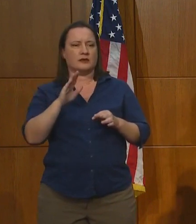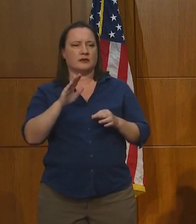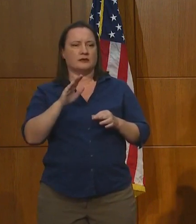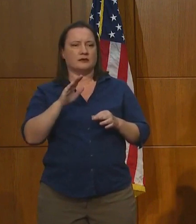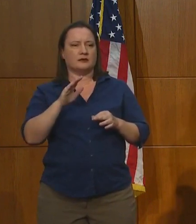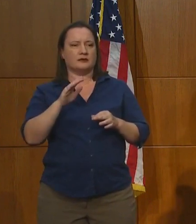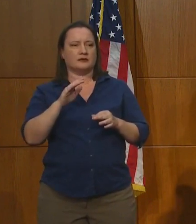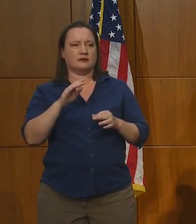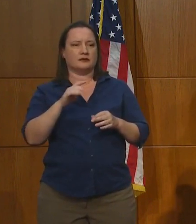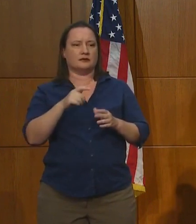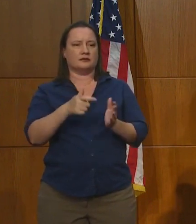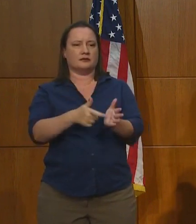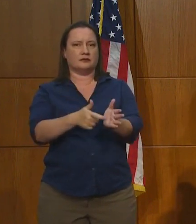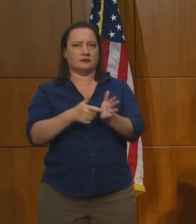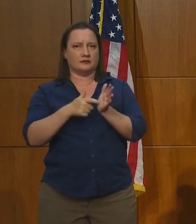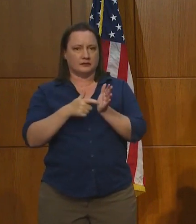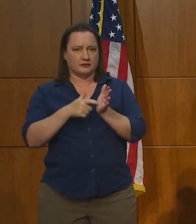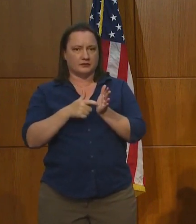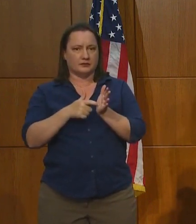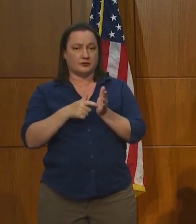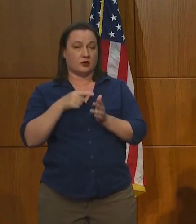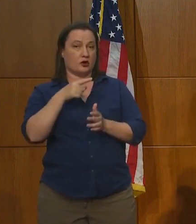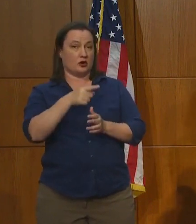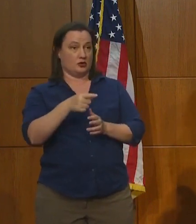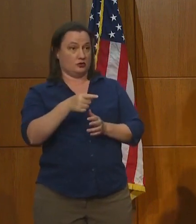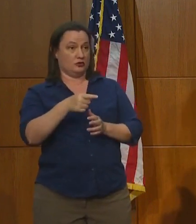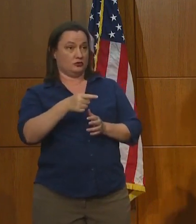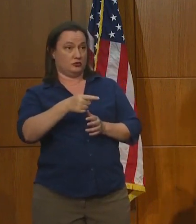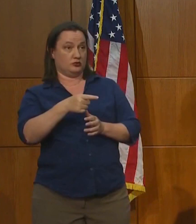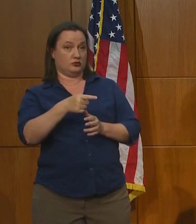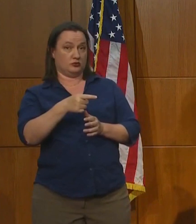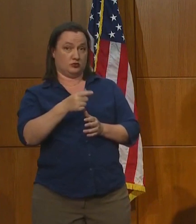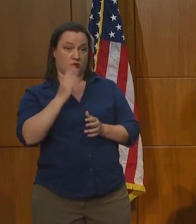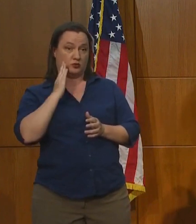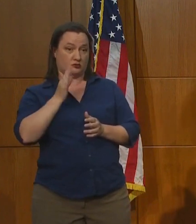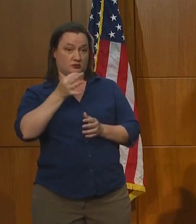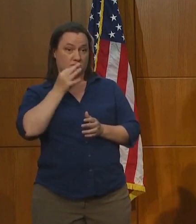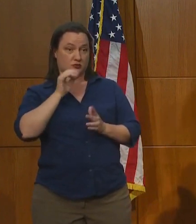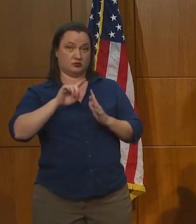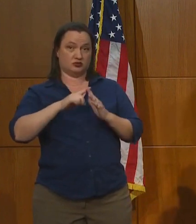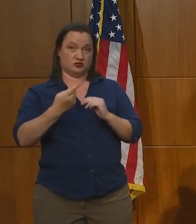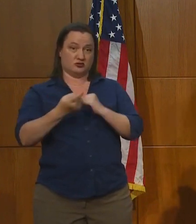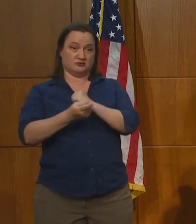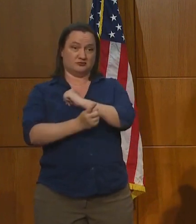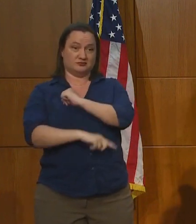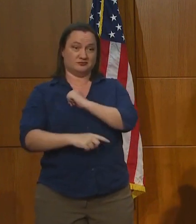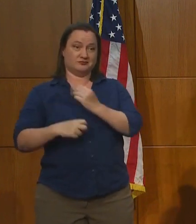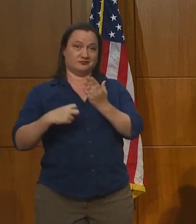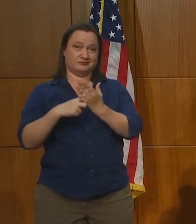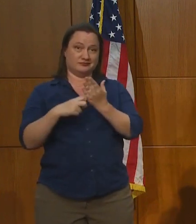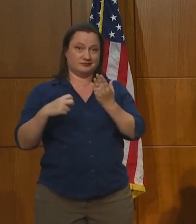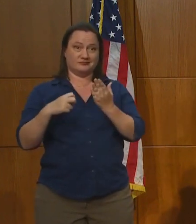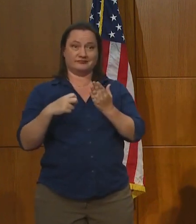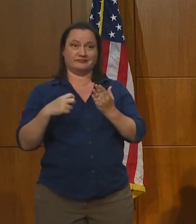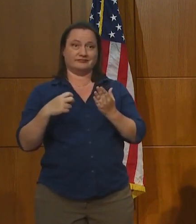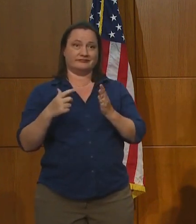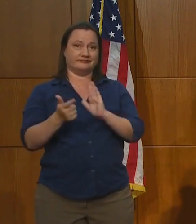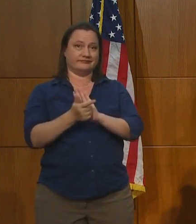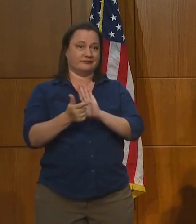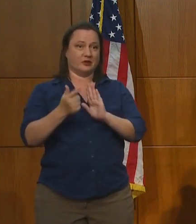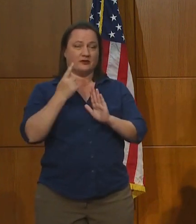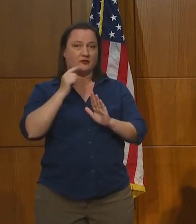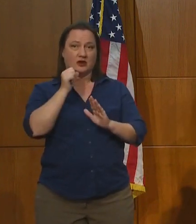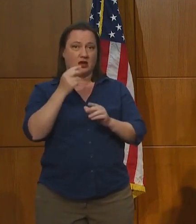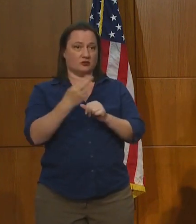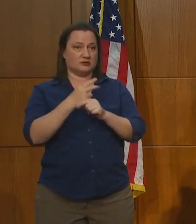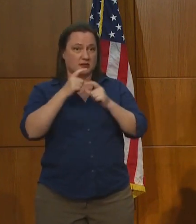Are you prepared to start citing individuals for not wearing masks? And, I know the health